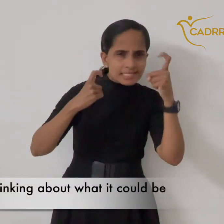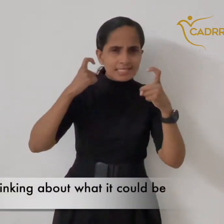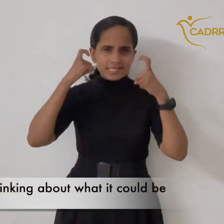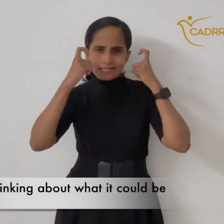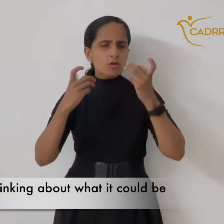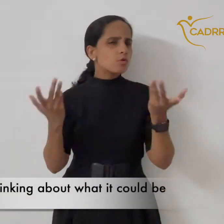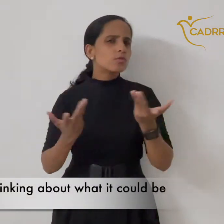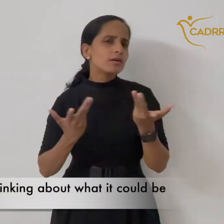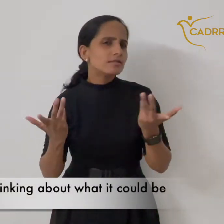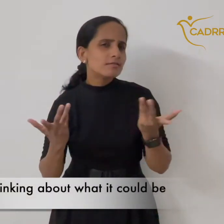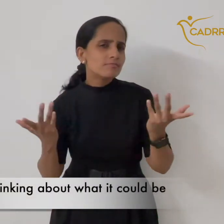be.